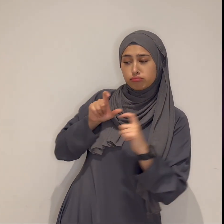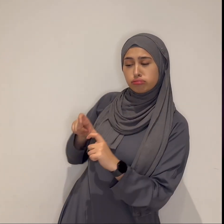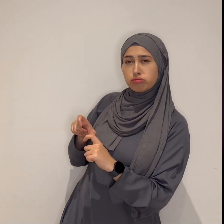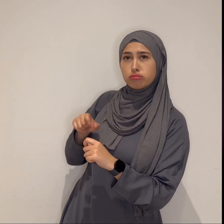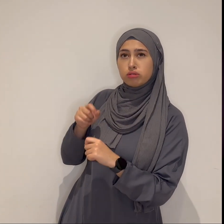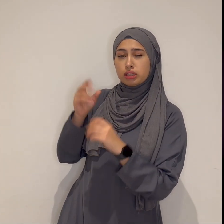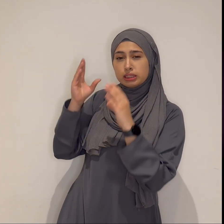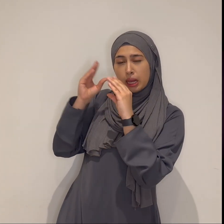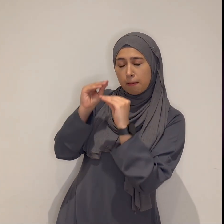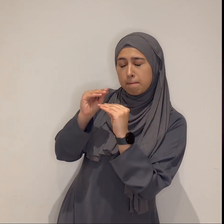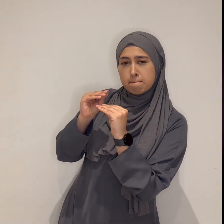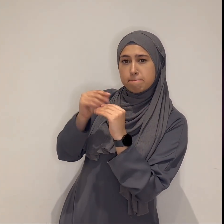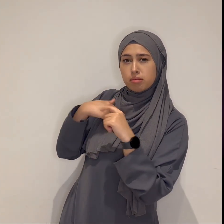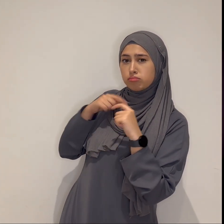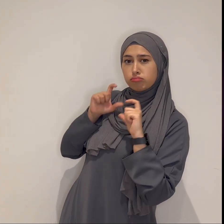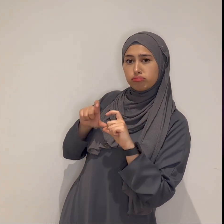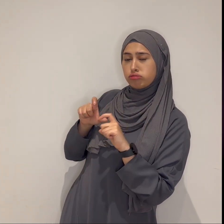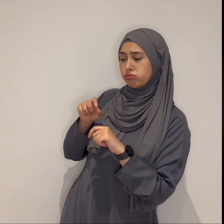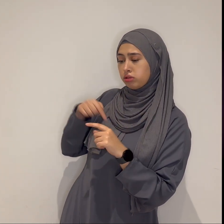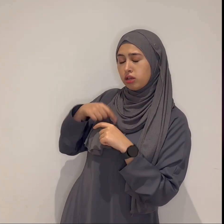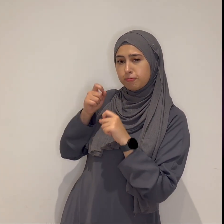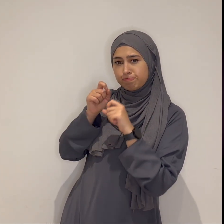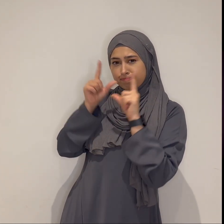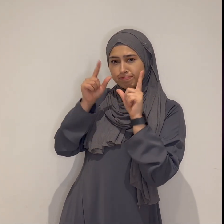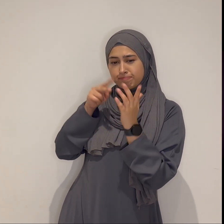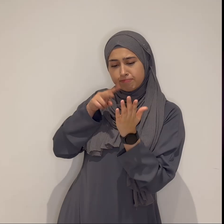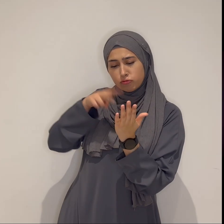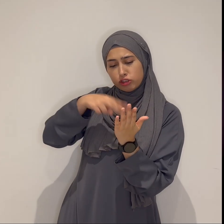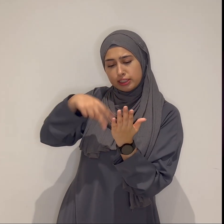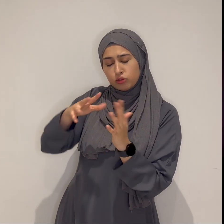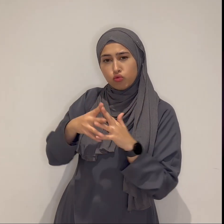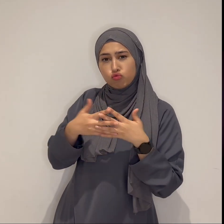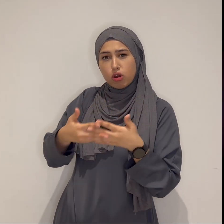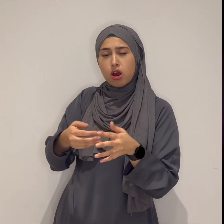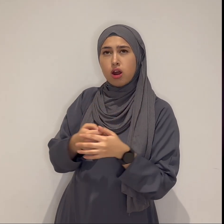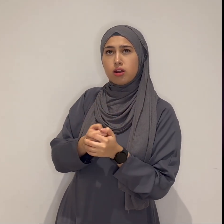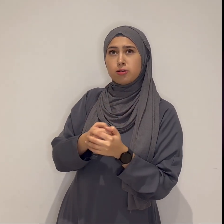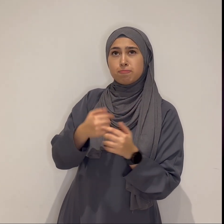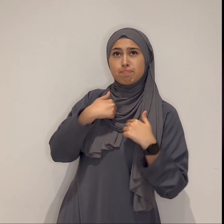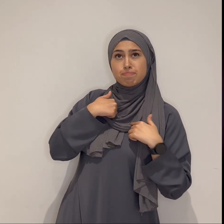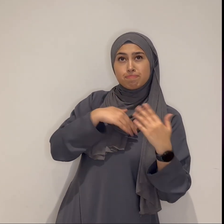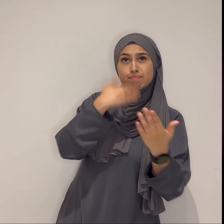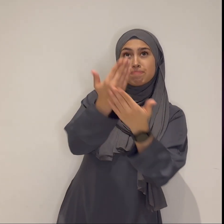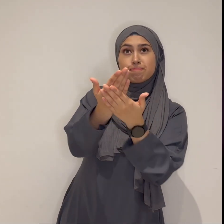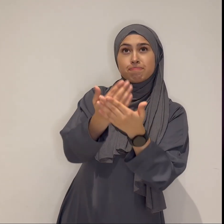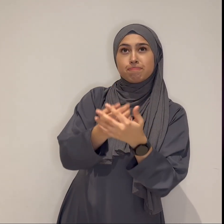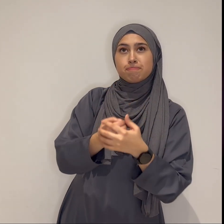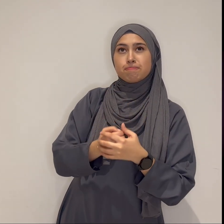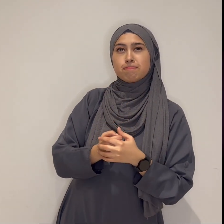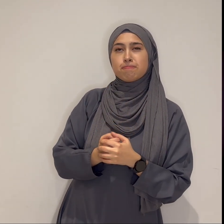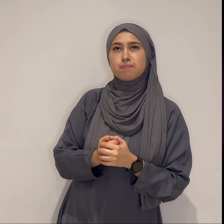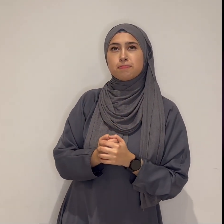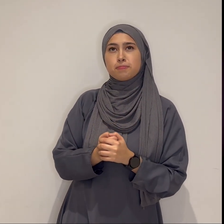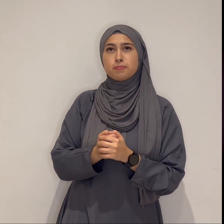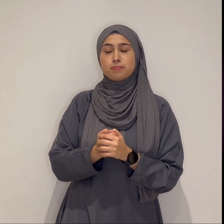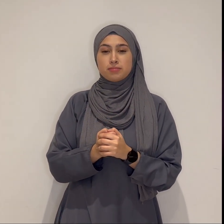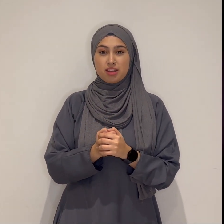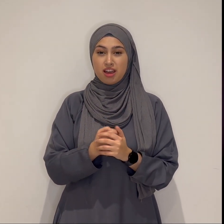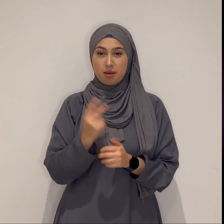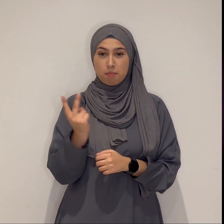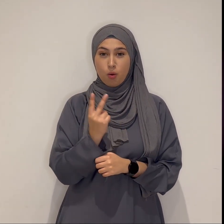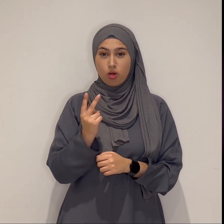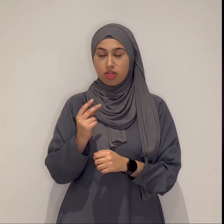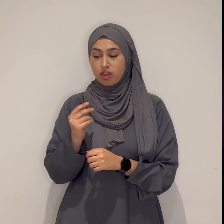Ya Allah, I have made this person, I have prevented him from sleeping at night because he stayed up reading the book of Allah. Make me